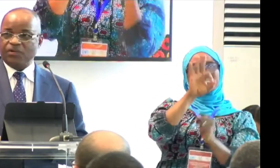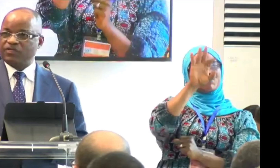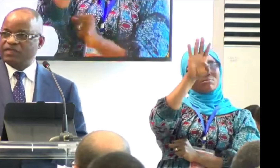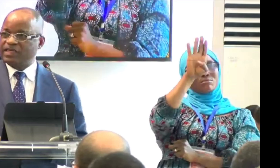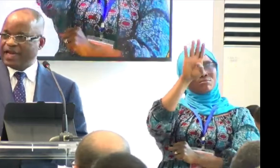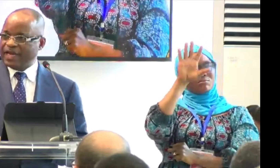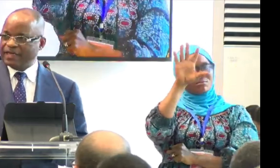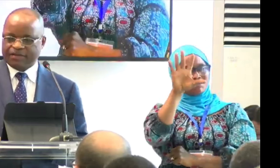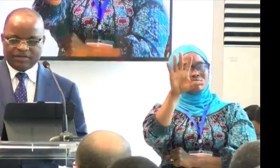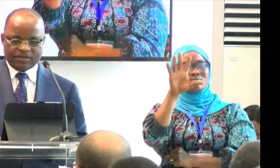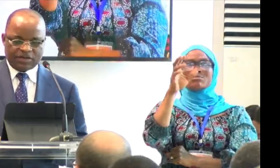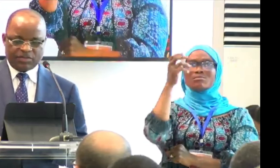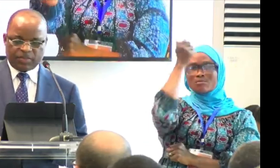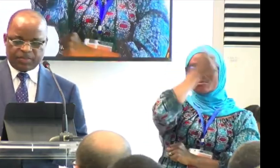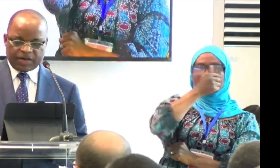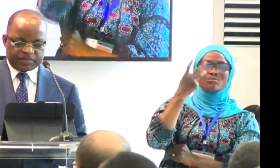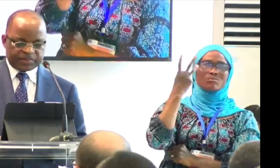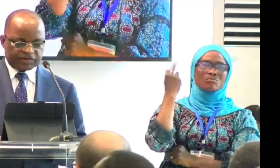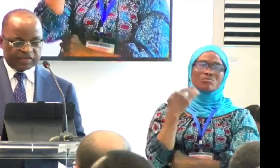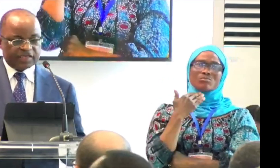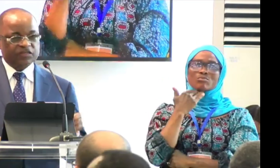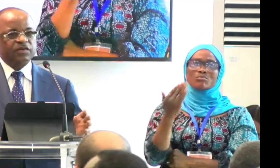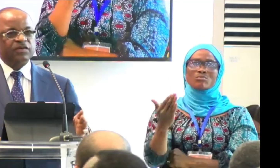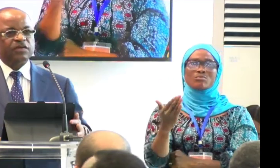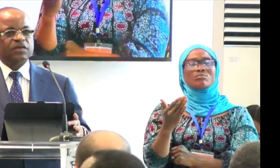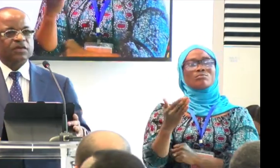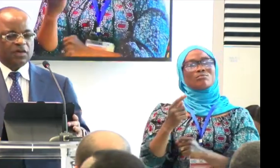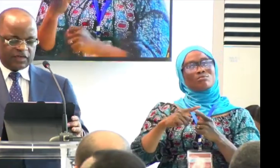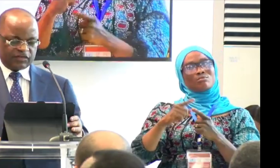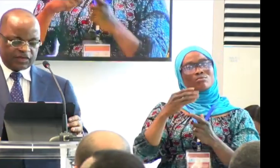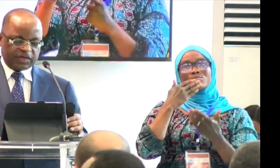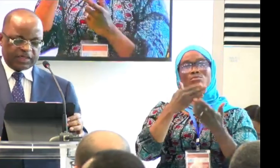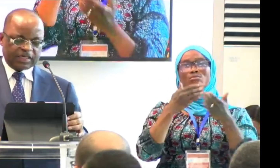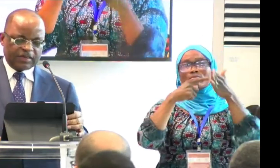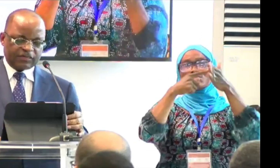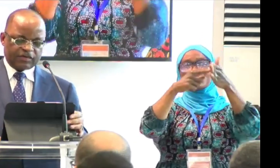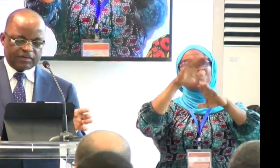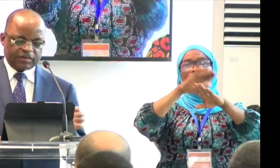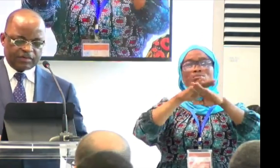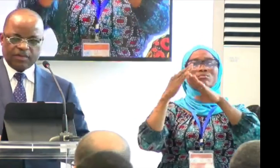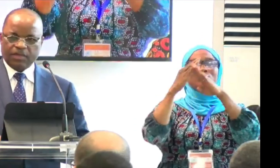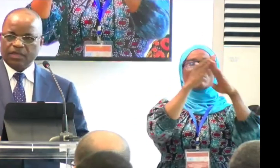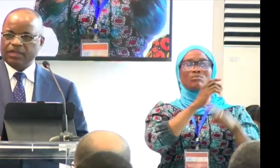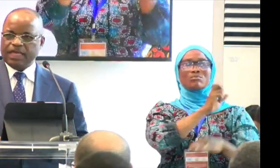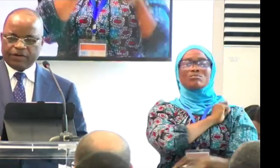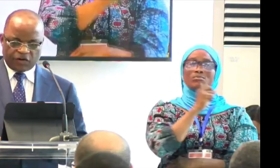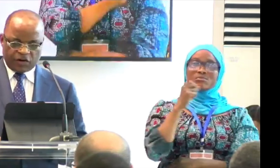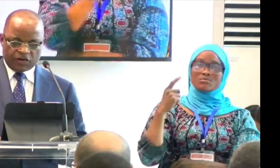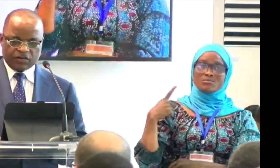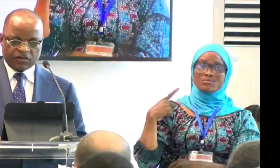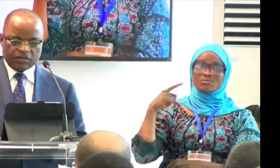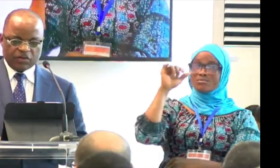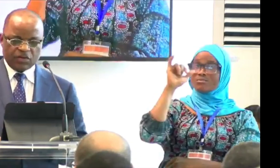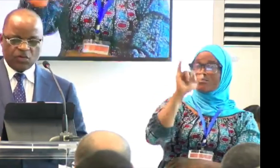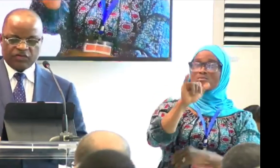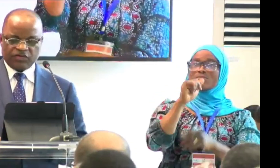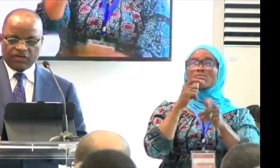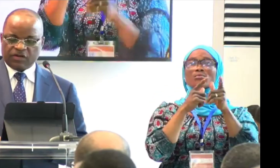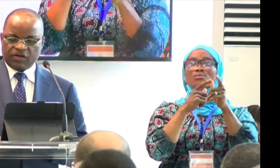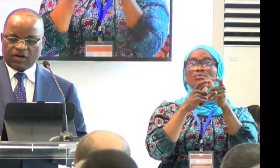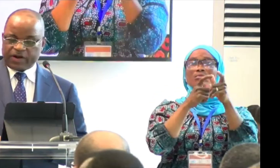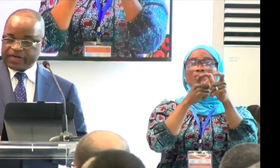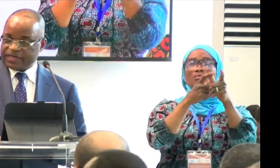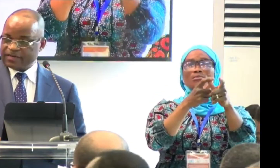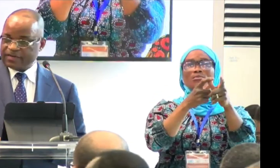Africa was denied proper representation on the Security Council. That wrong was